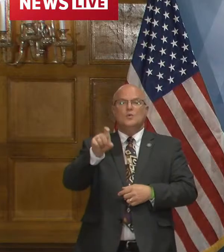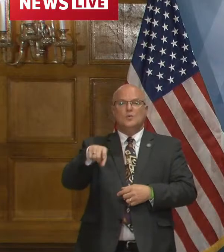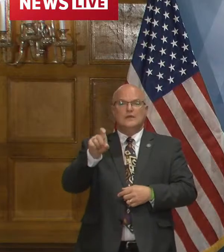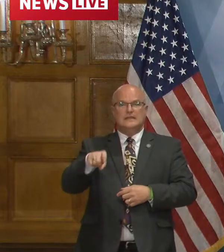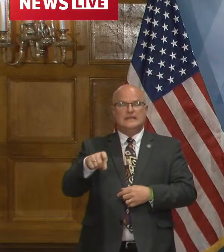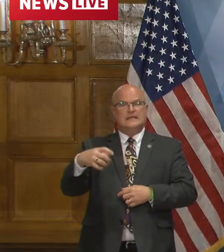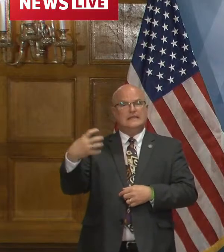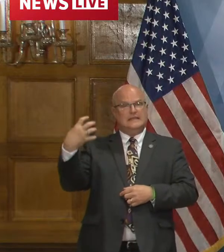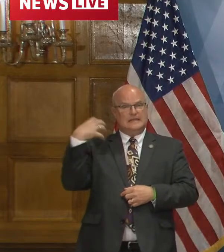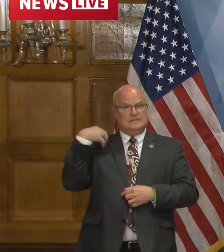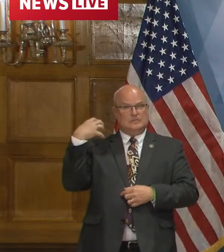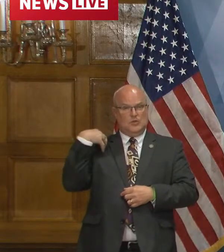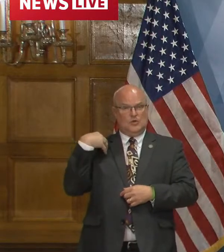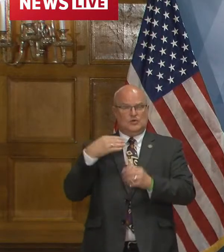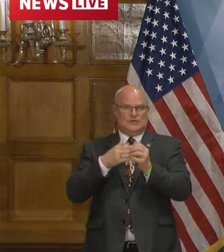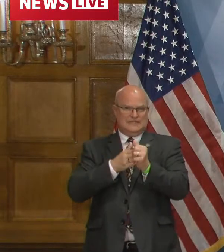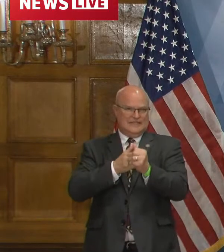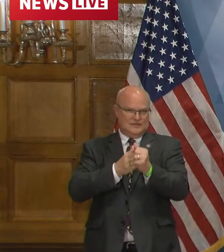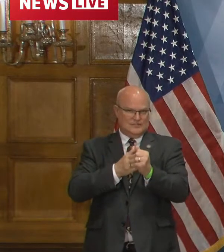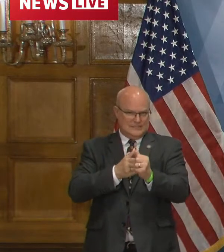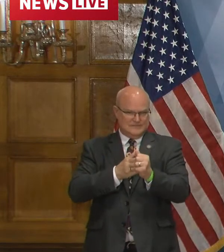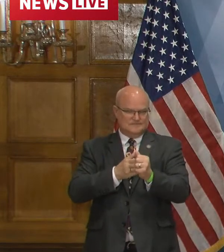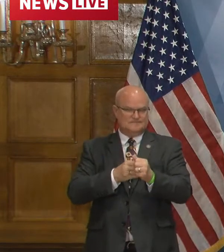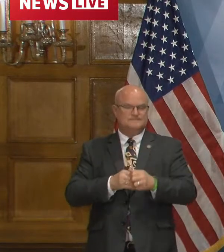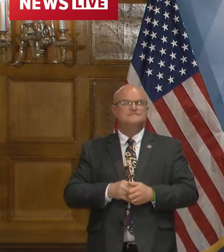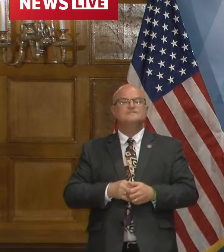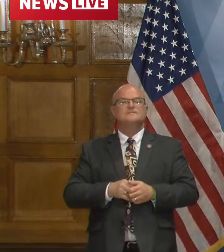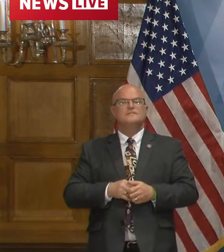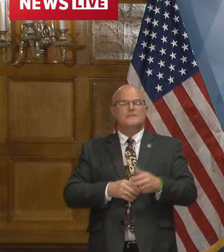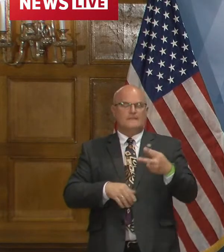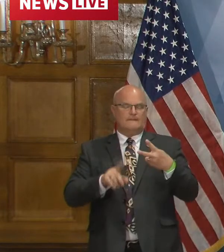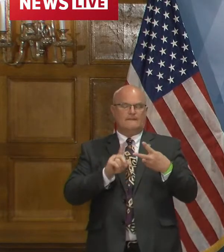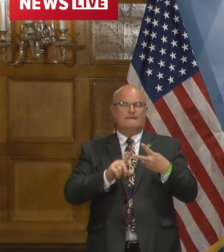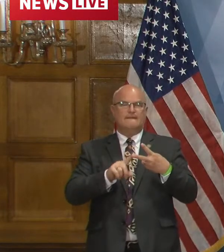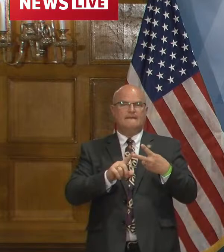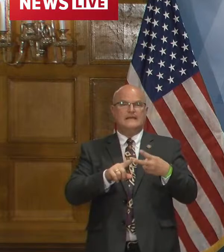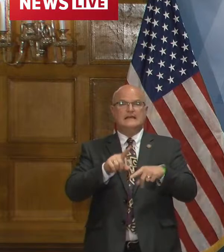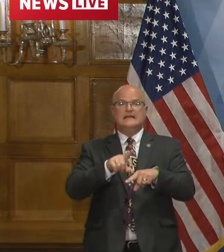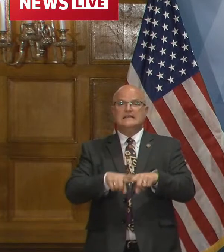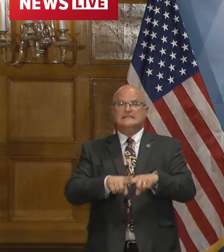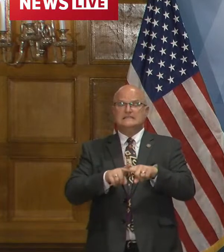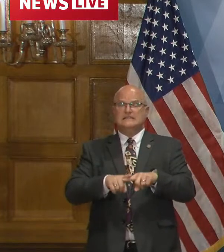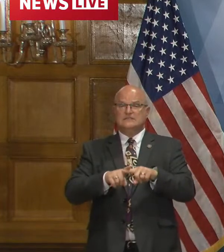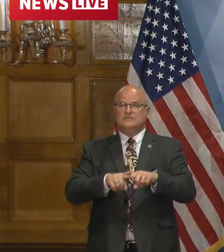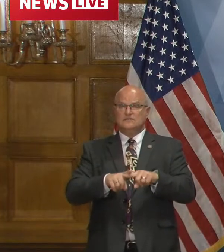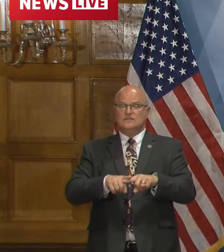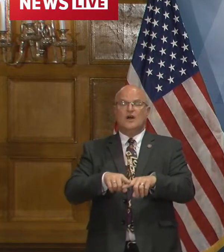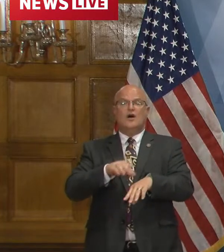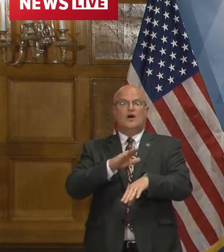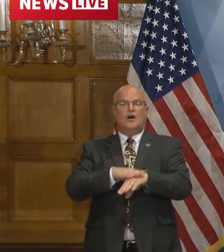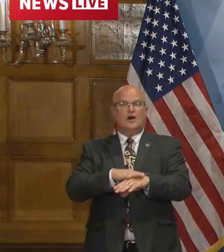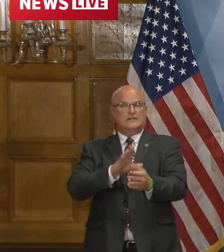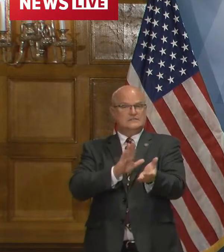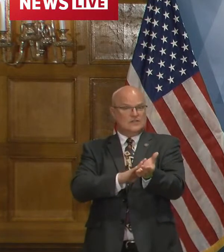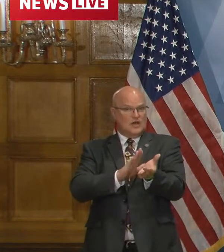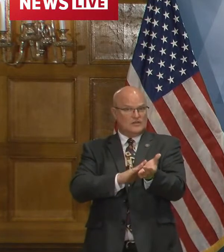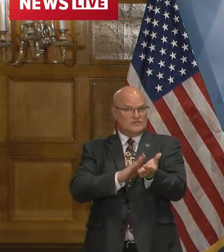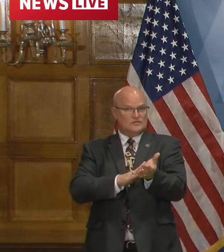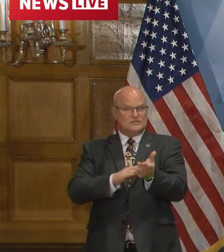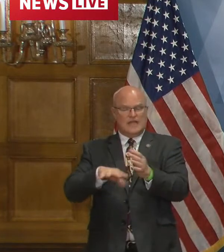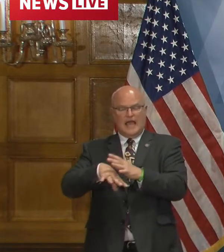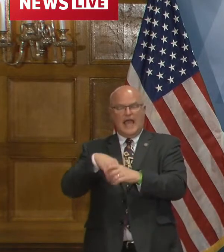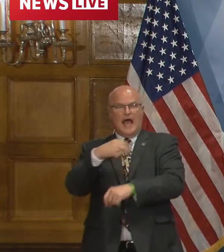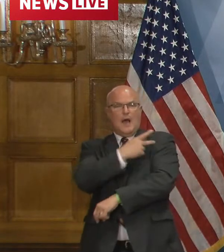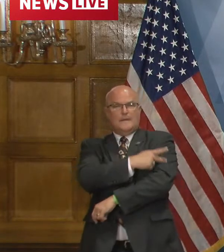employer leadership as we fight this battle. Secondly, we want to continue to rely upon physicians and our